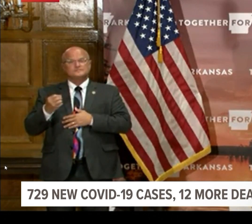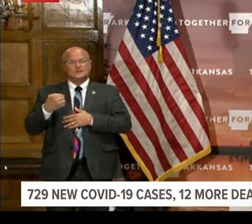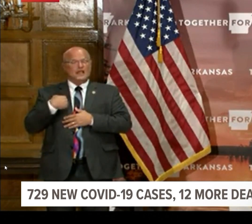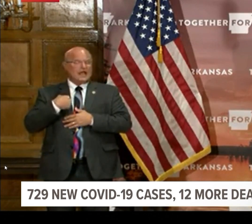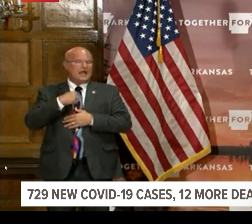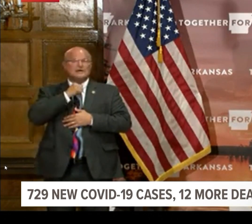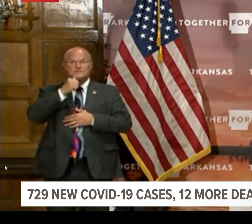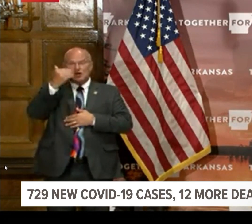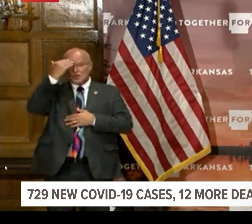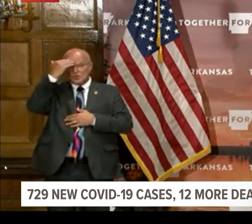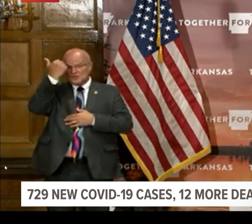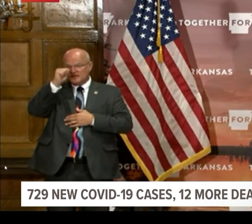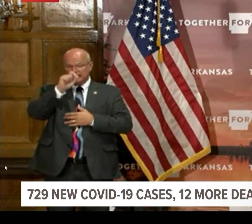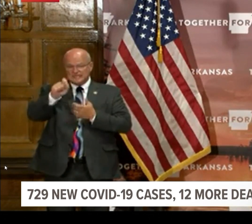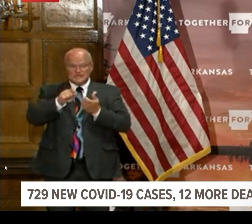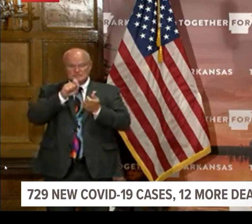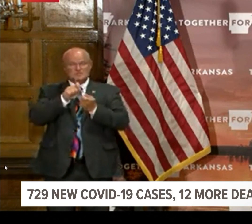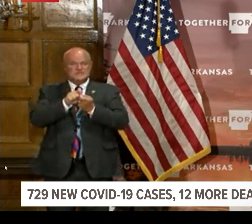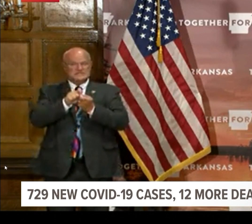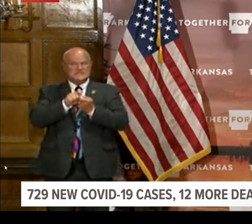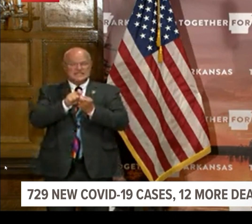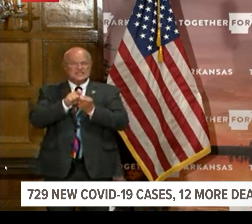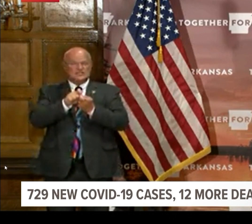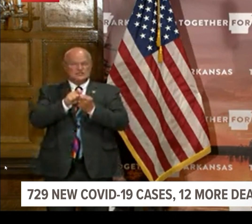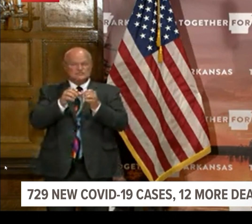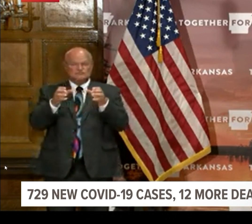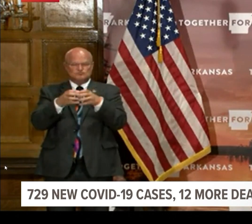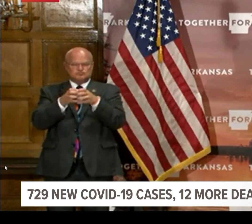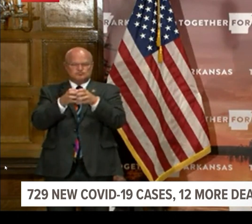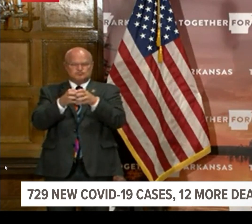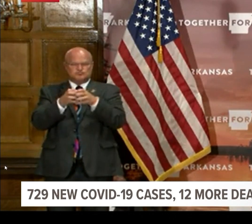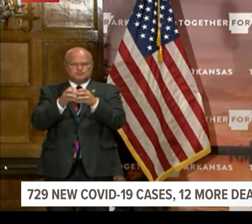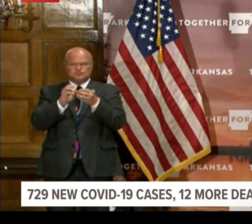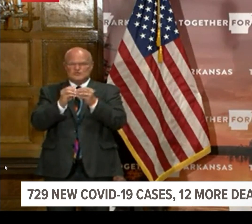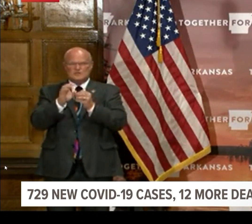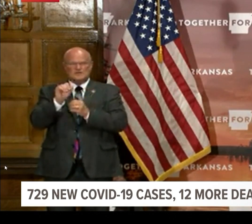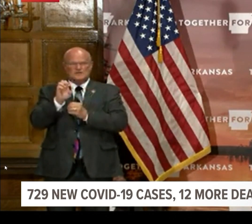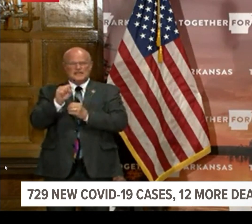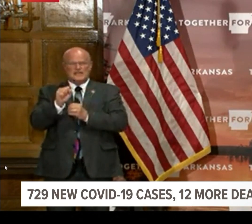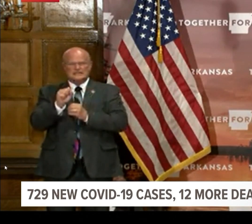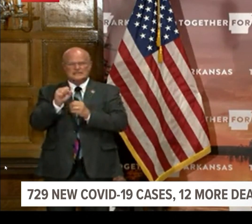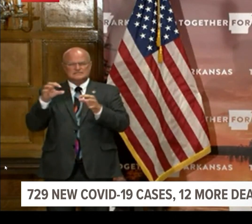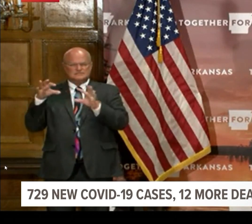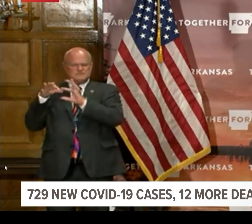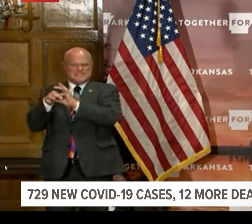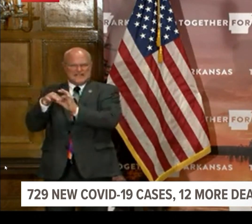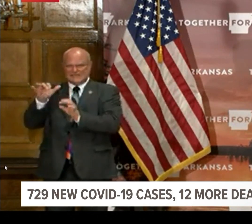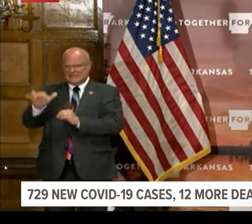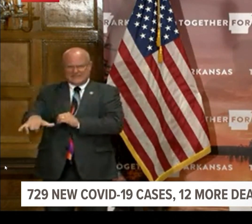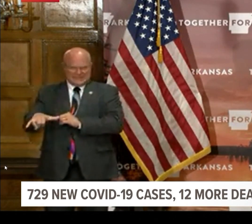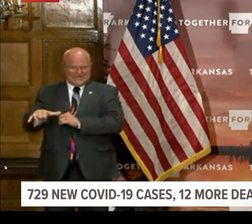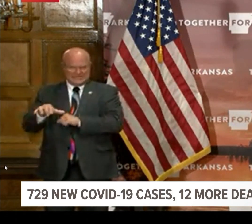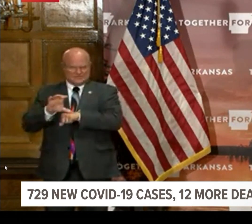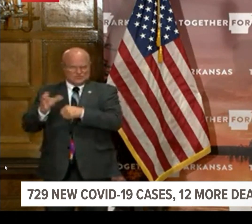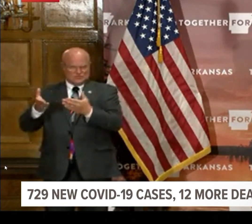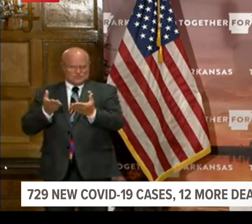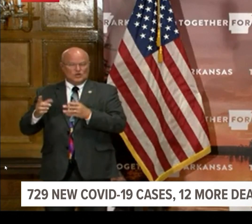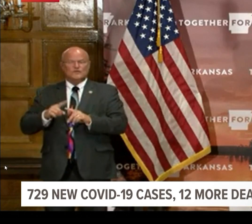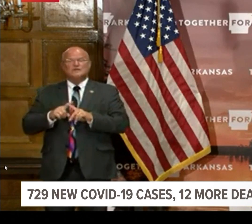not aware of any particular cluster or number of cases that can be tied to that,